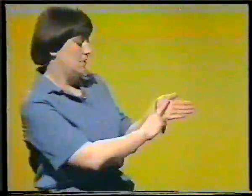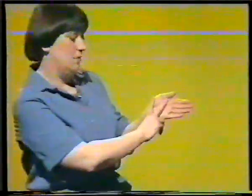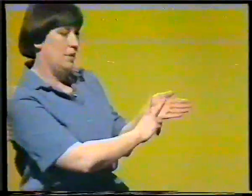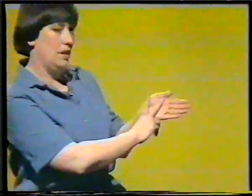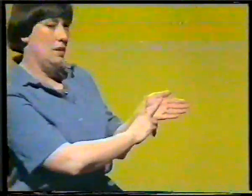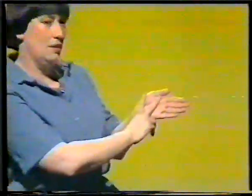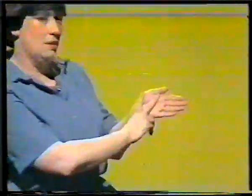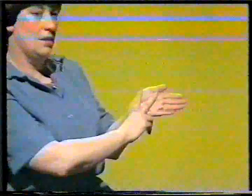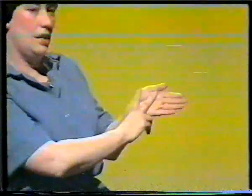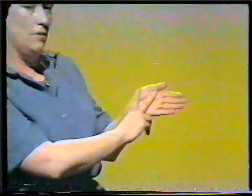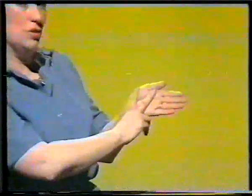T-V. Television.